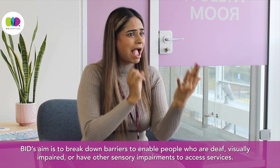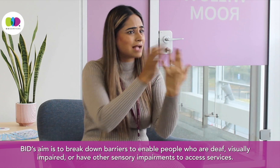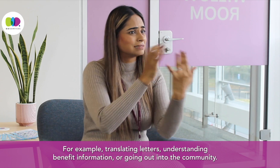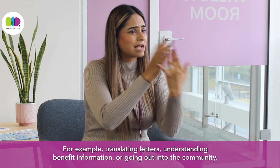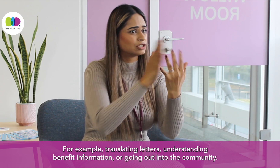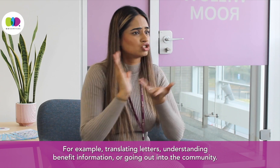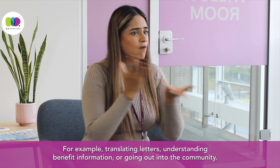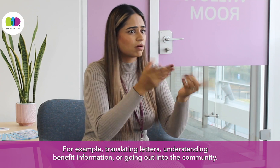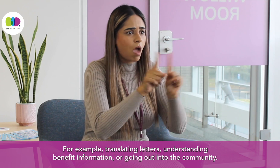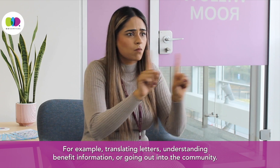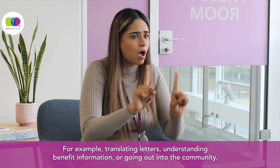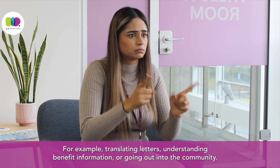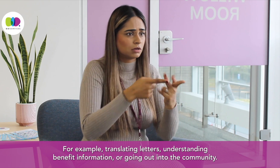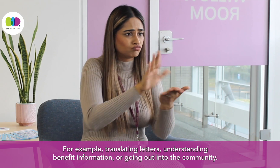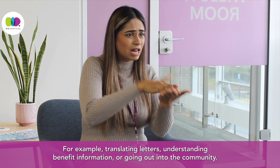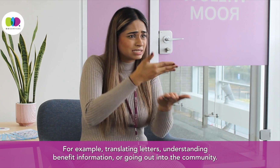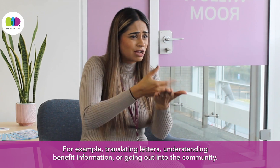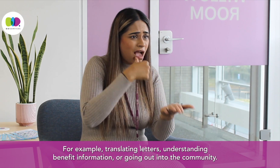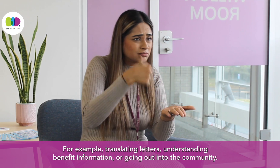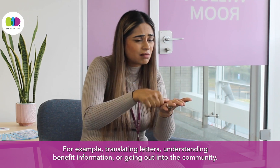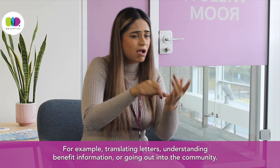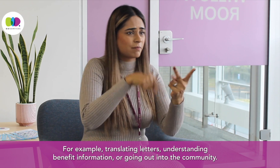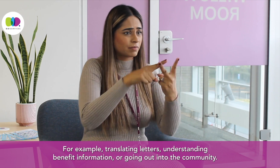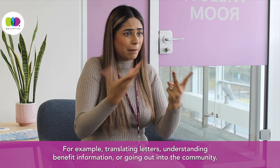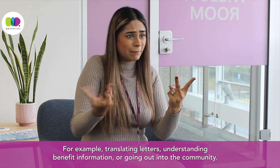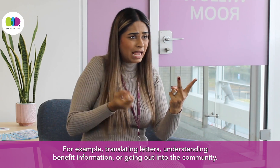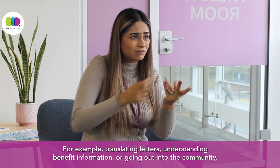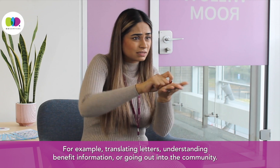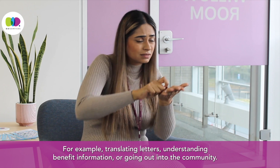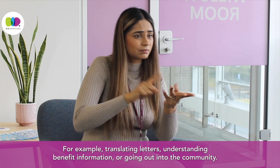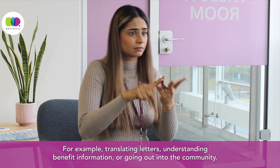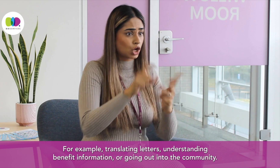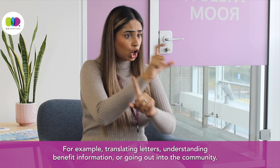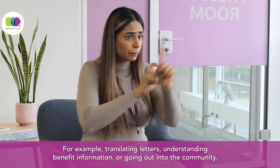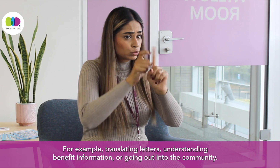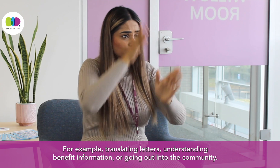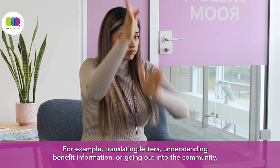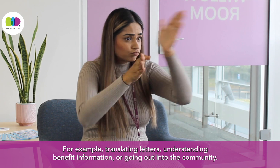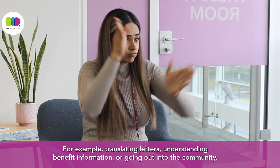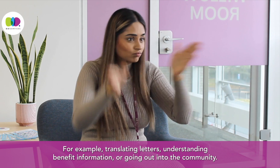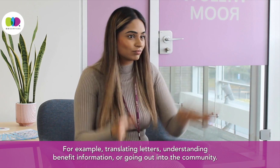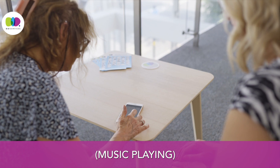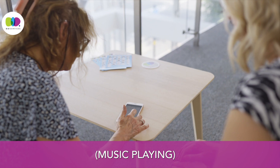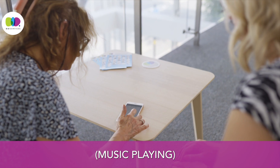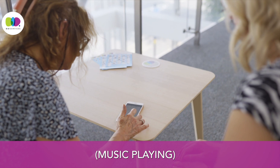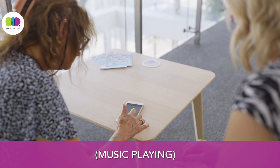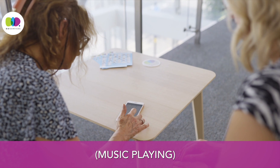For example, translating letters, understanding benefit information, or going out into the community. 2